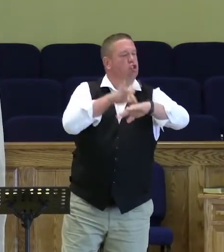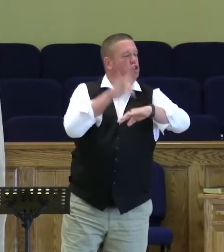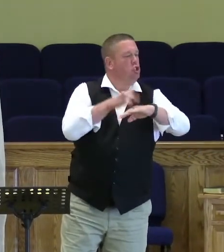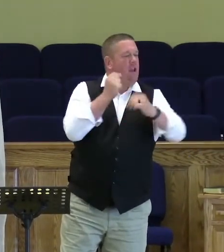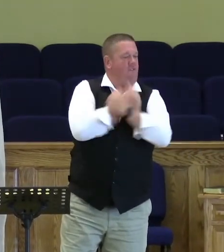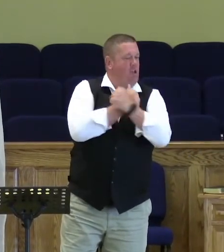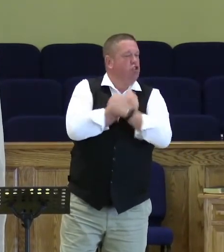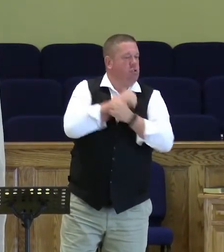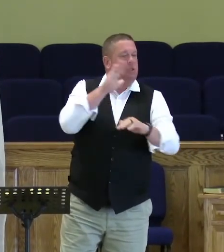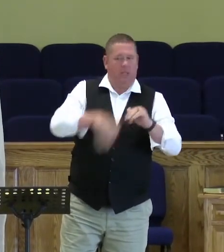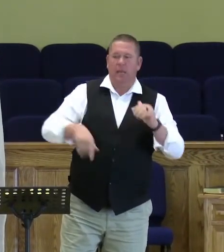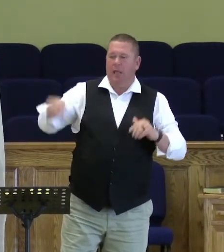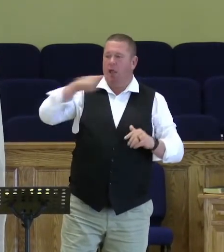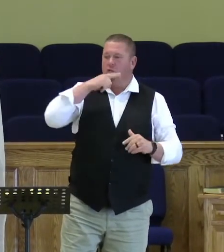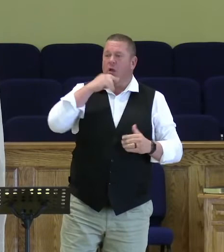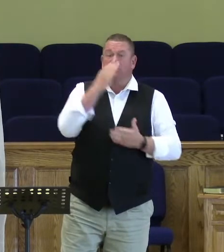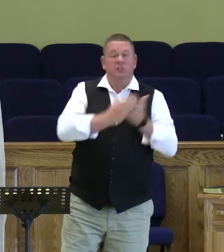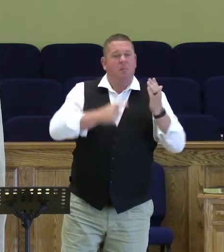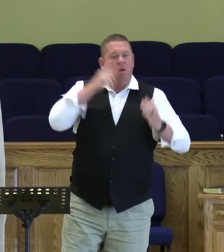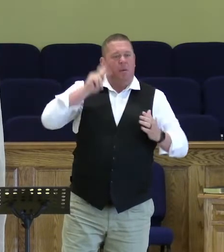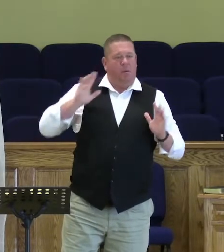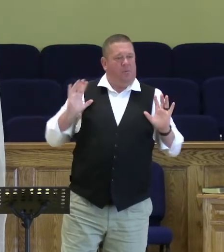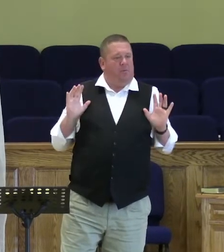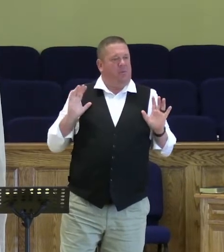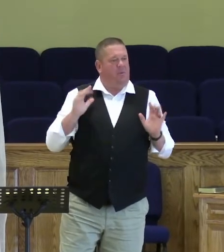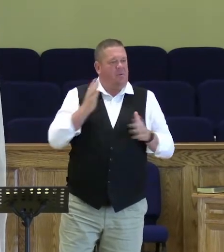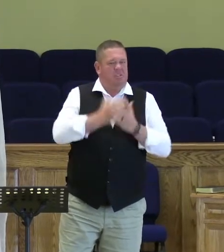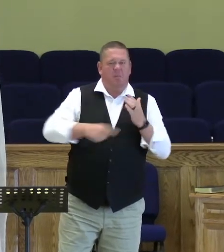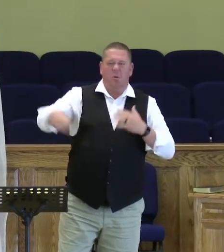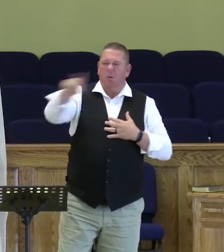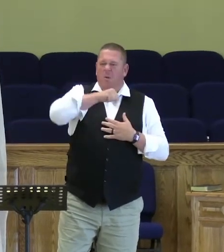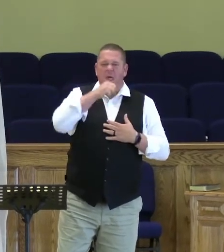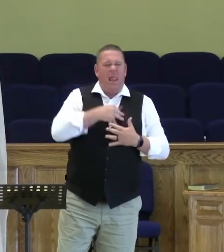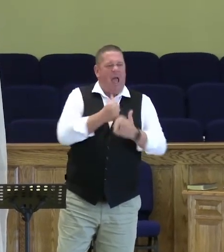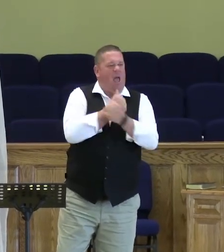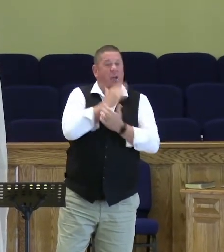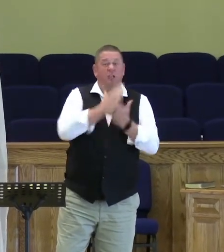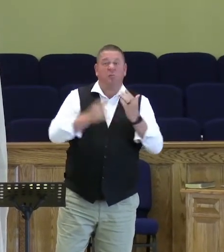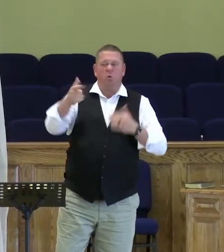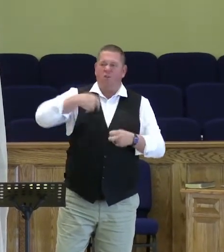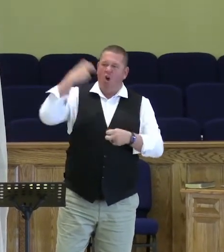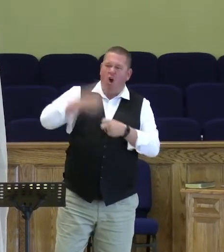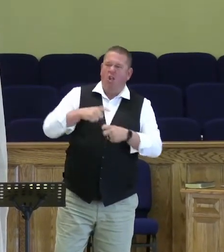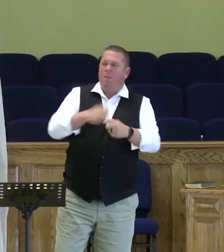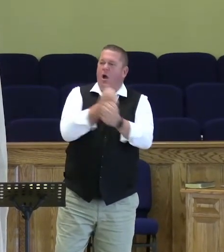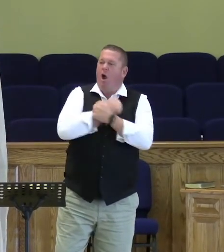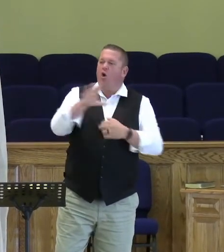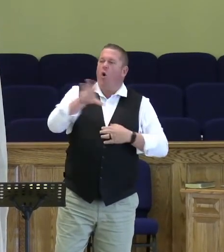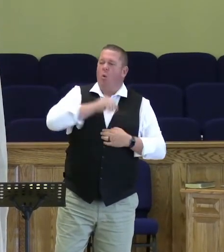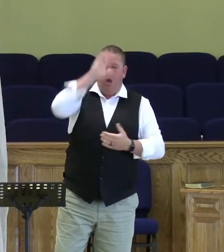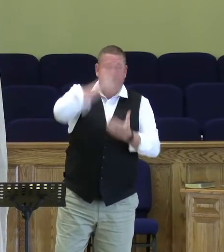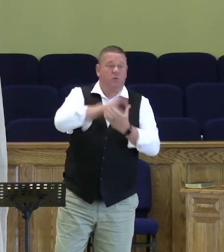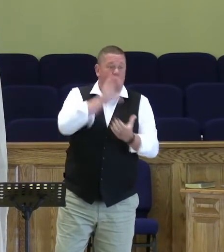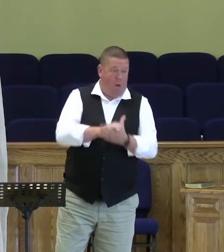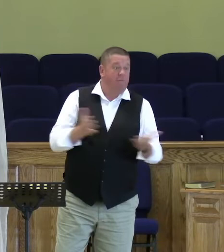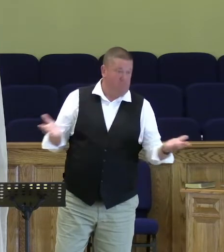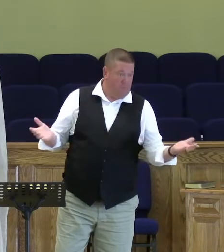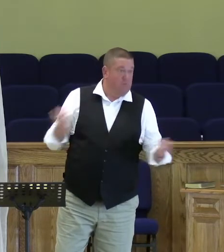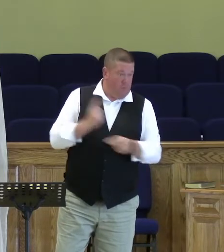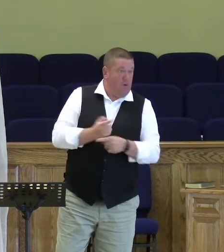affectionate. They love affection. They're more than the hearing. In fact, some hearing people are like, you know, ooh, you don't really like hugs. You have a hard time hugging your own husband and wife,